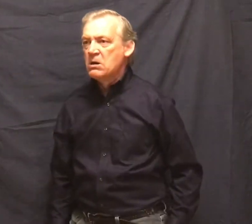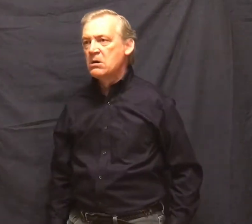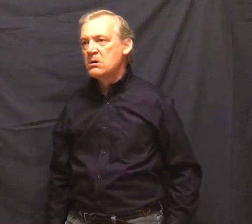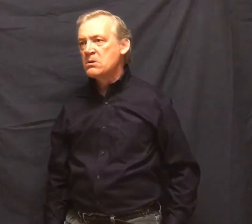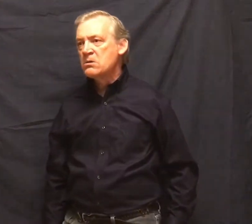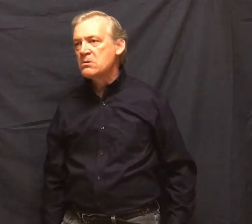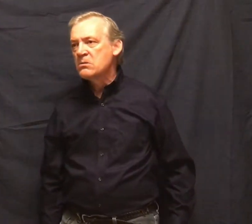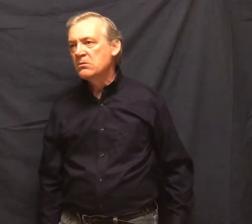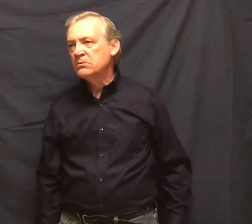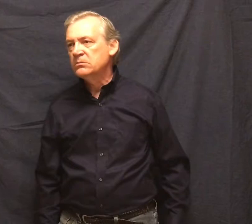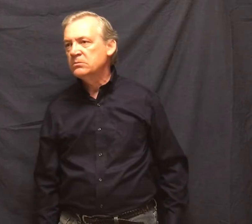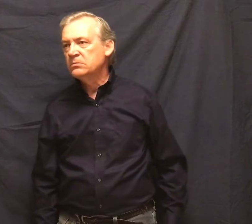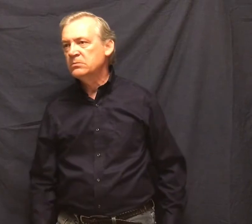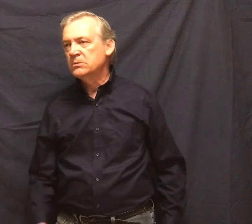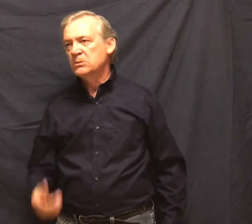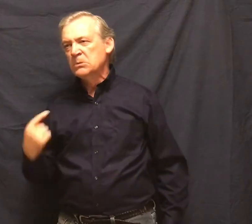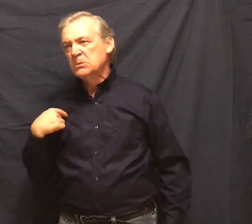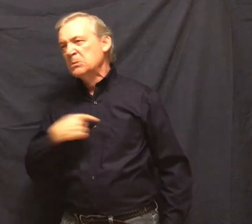We ain't got to stay here.